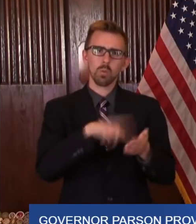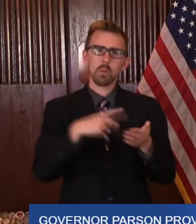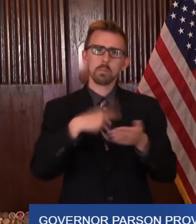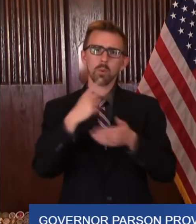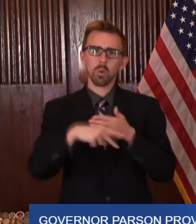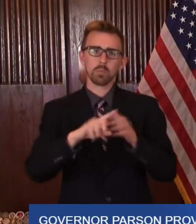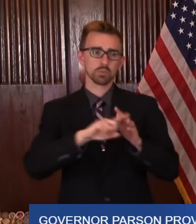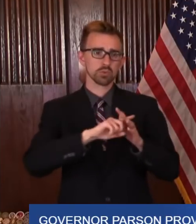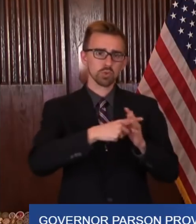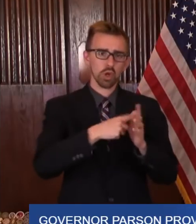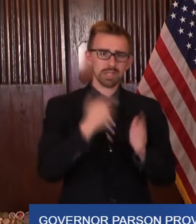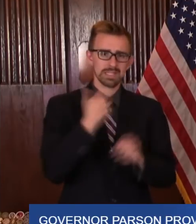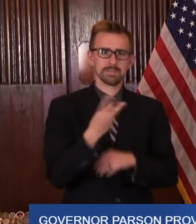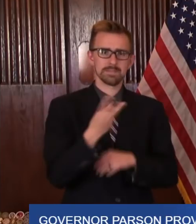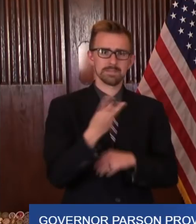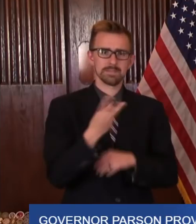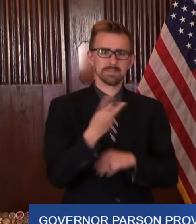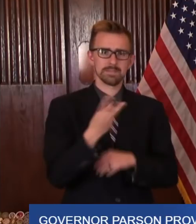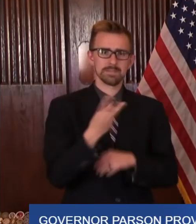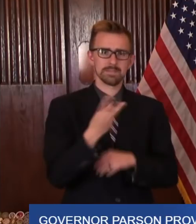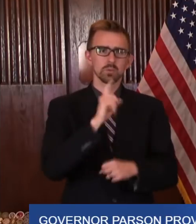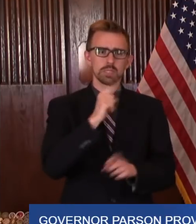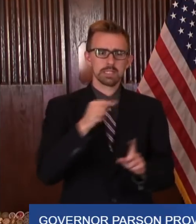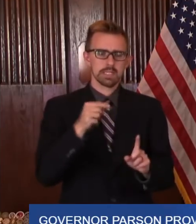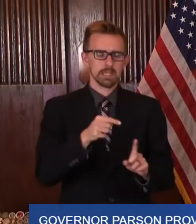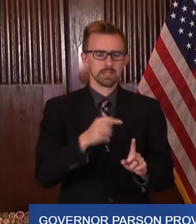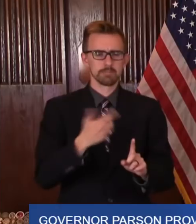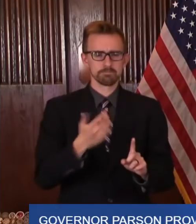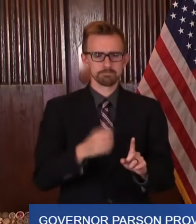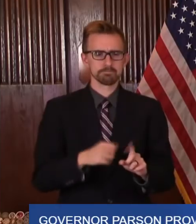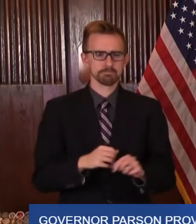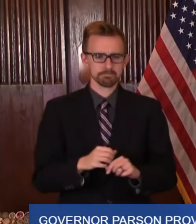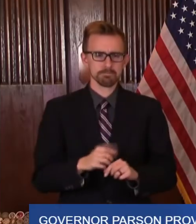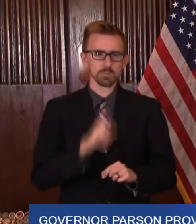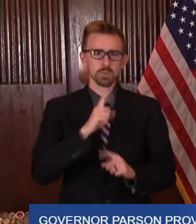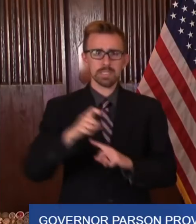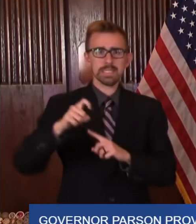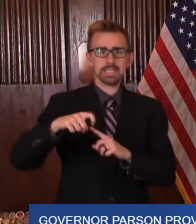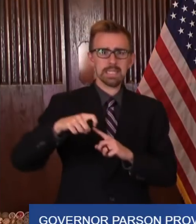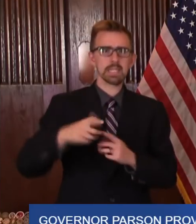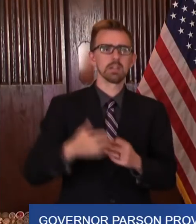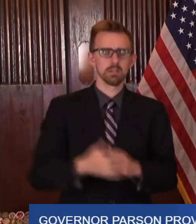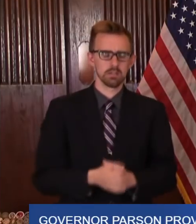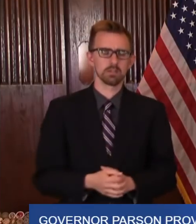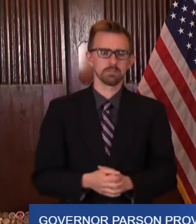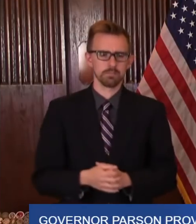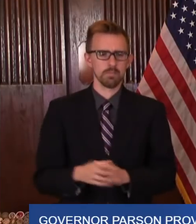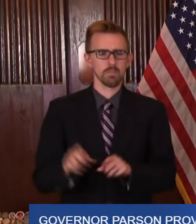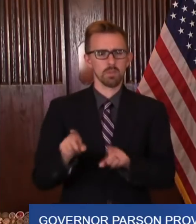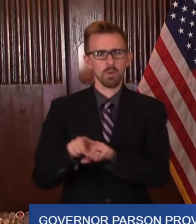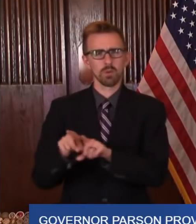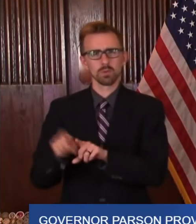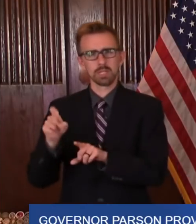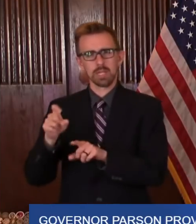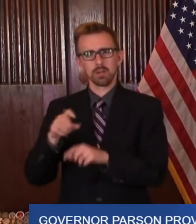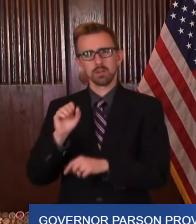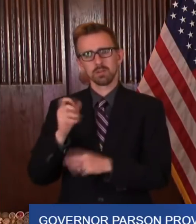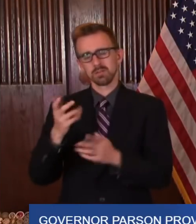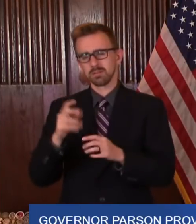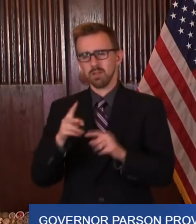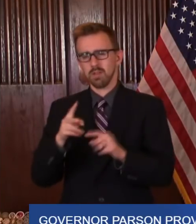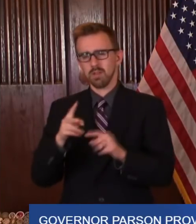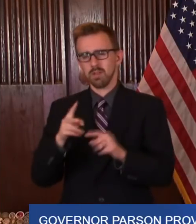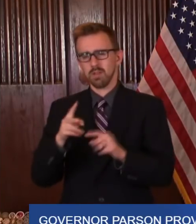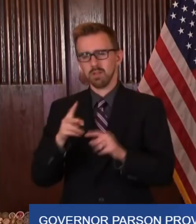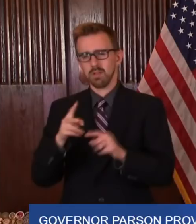programs have been started over the years that really are really in need, I want to say. And then I think you need to strip it down to the point of what is